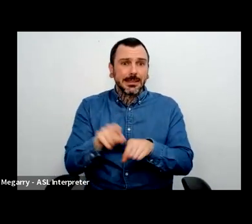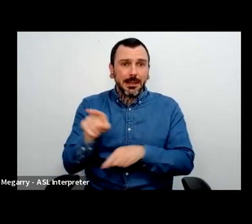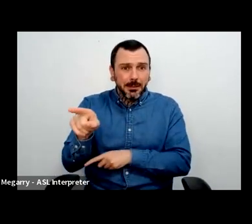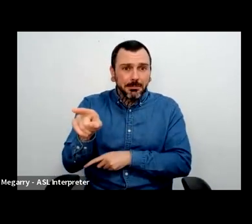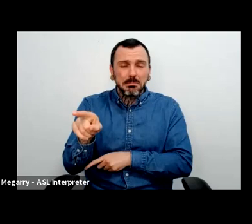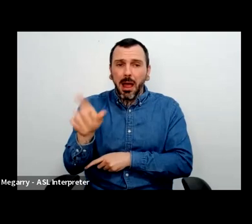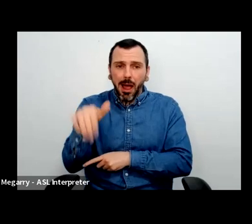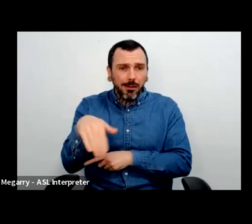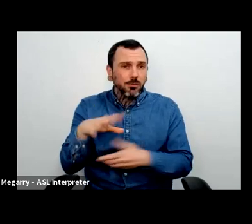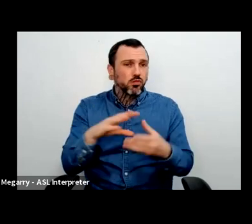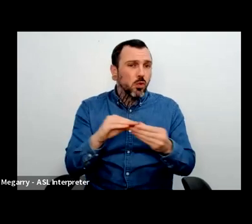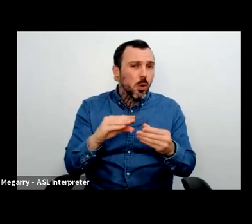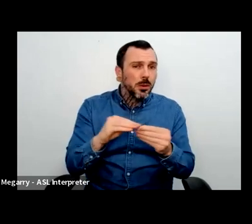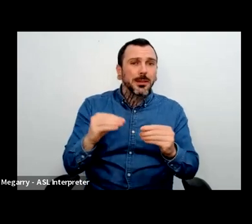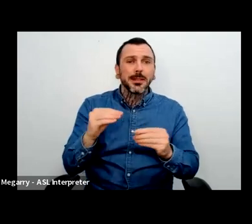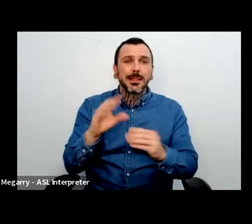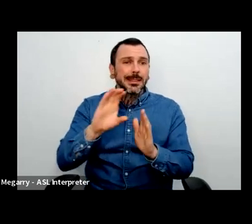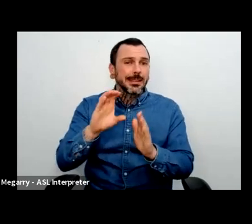and it's the